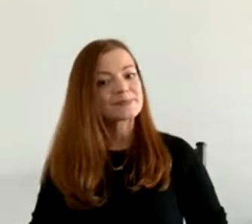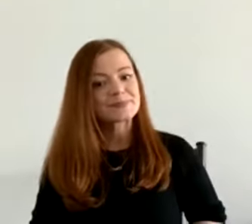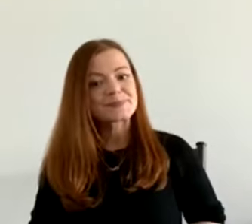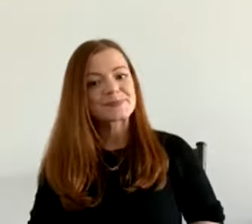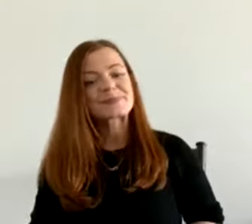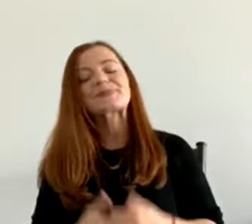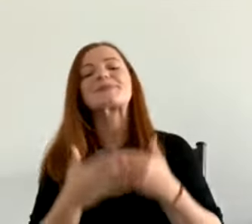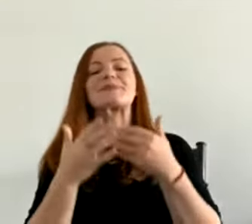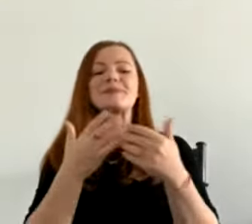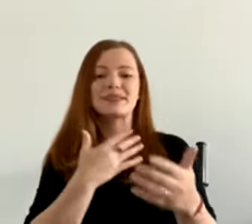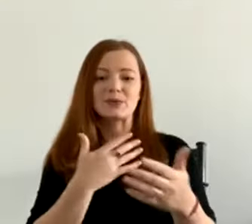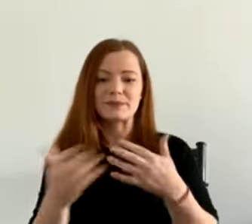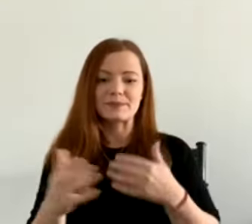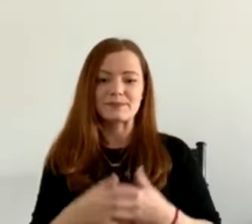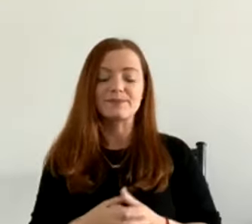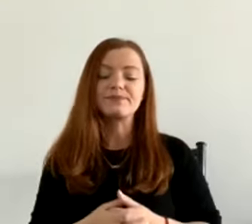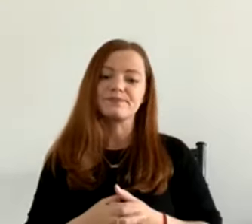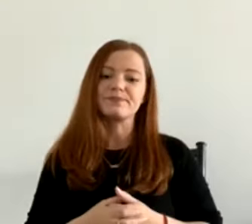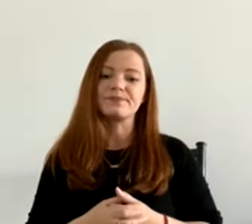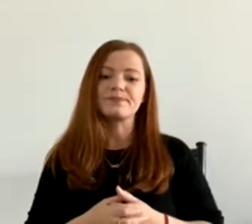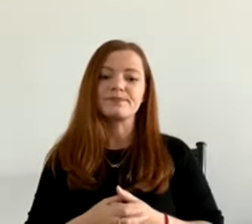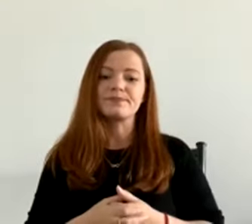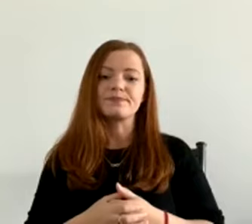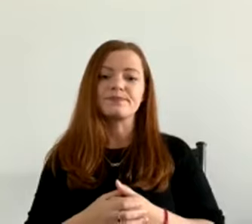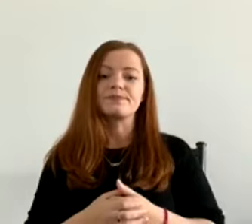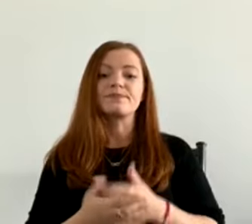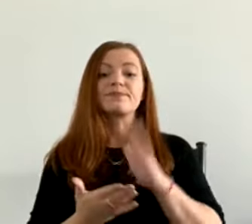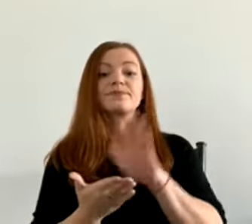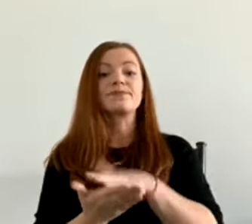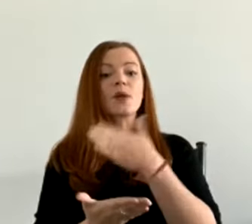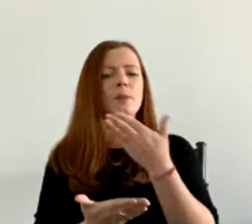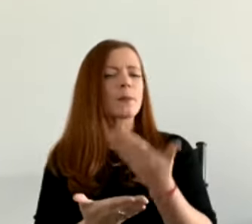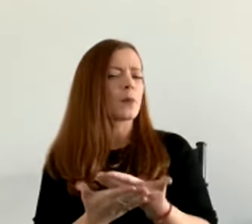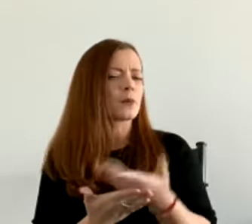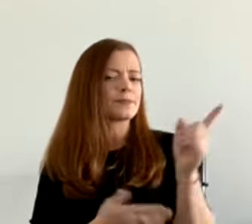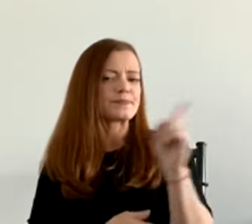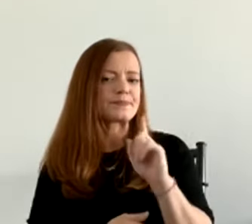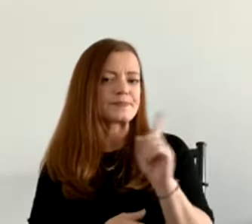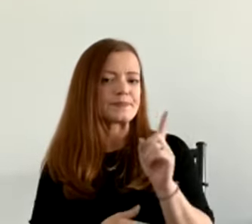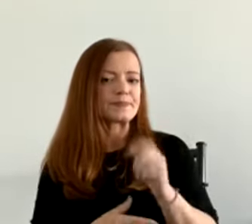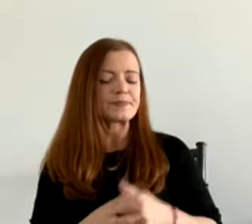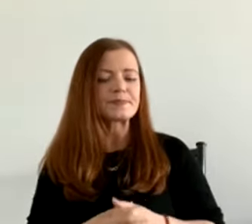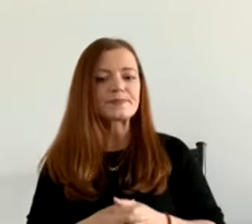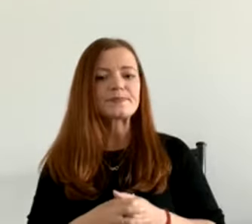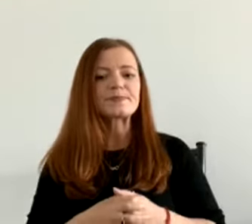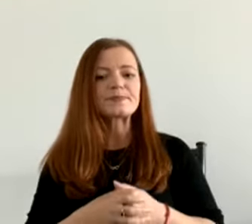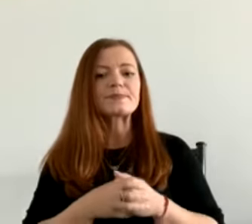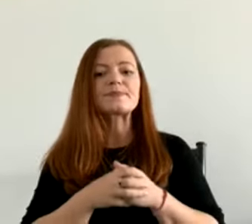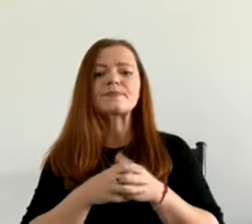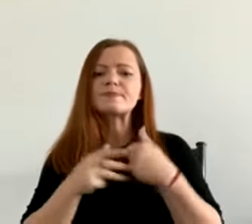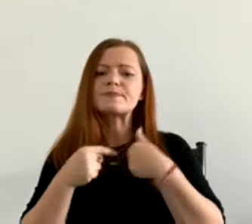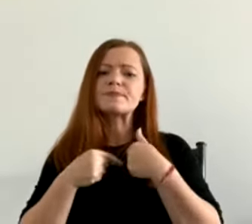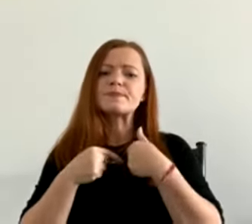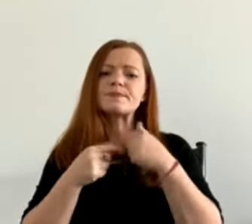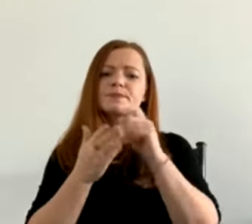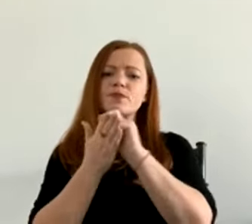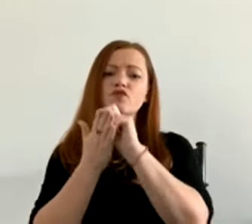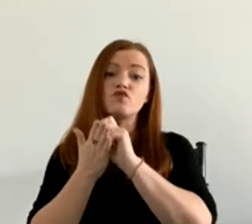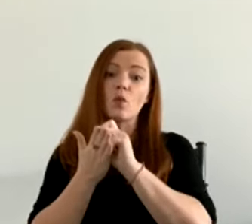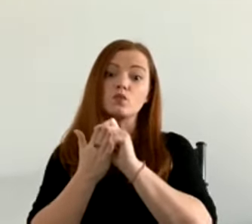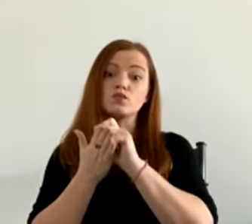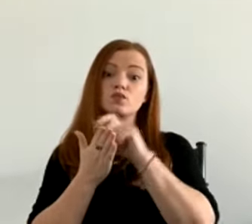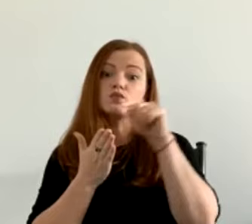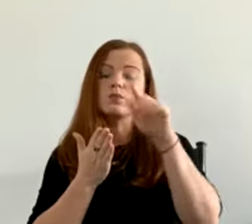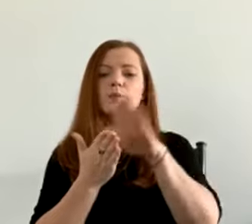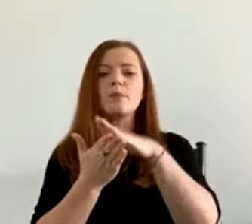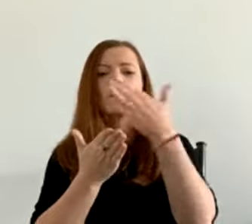Anyway, so I will read the poem. And this is a poem about, I wrote this when